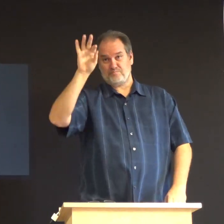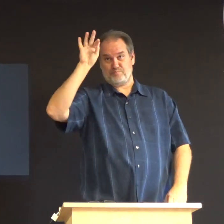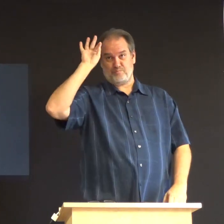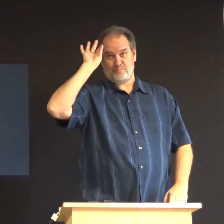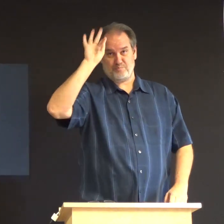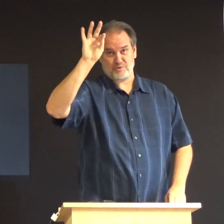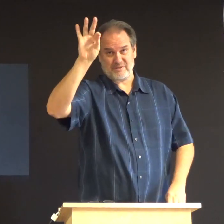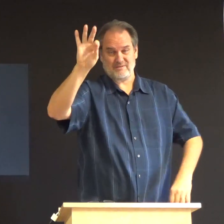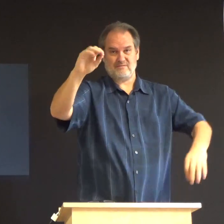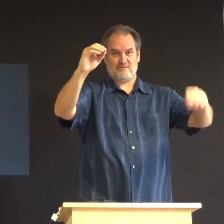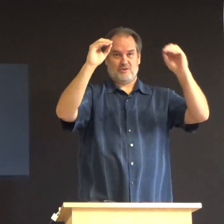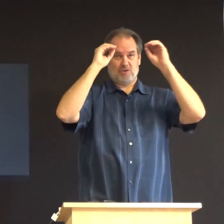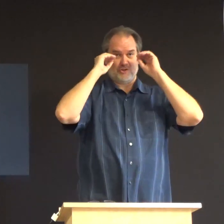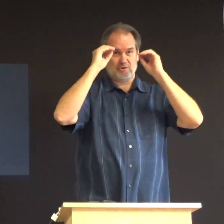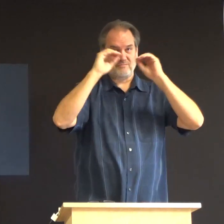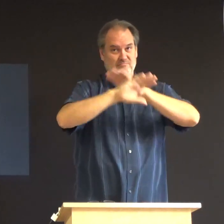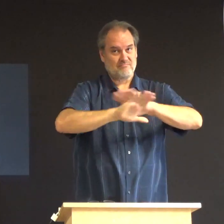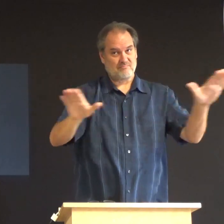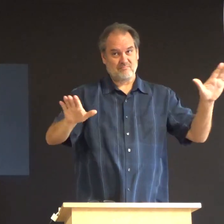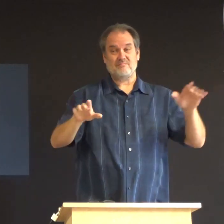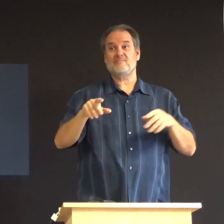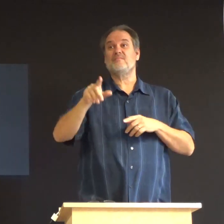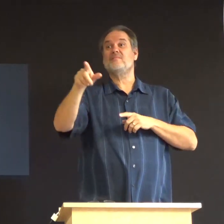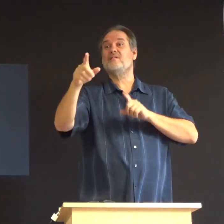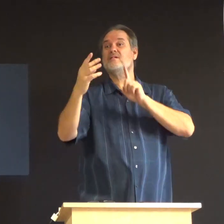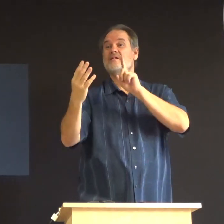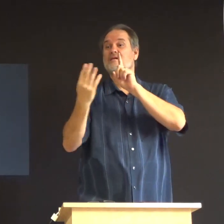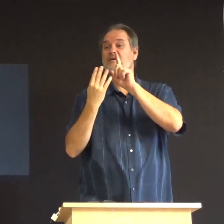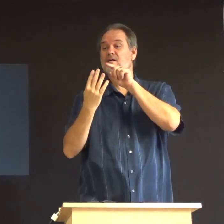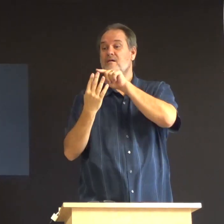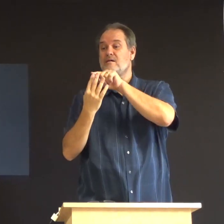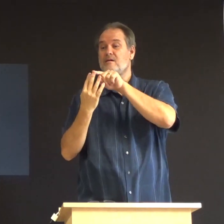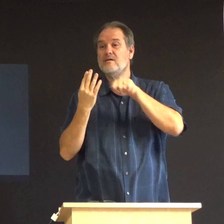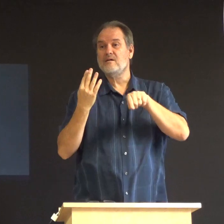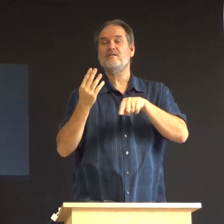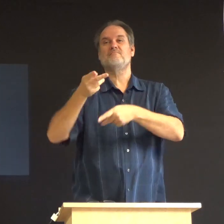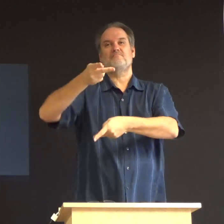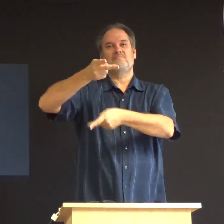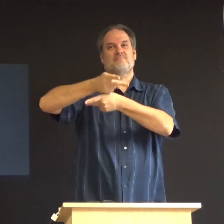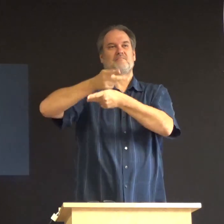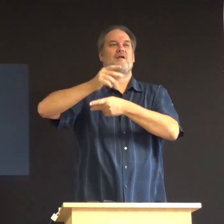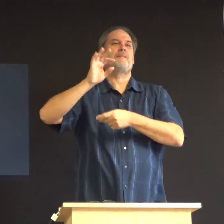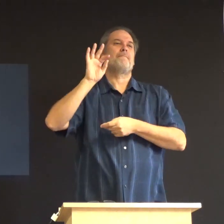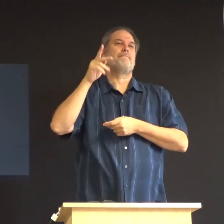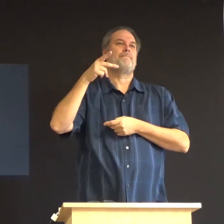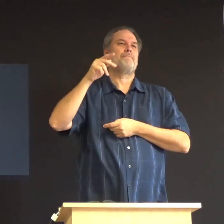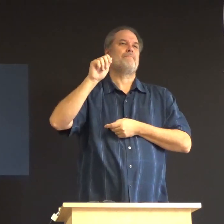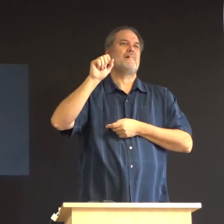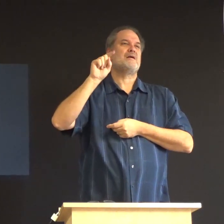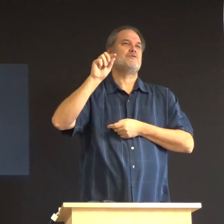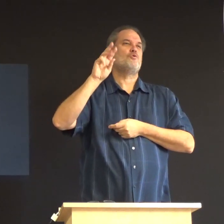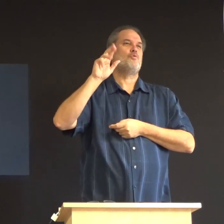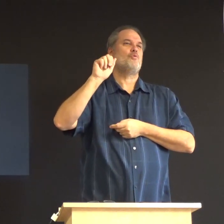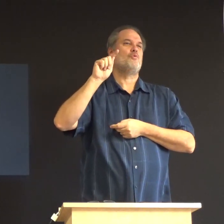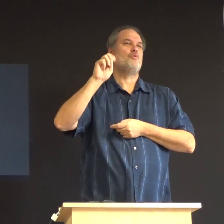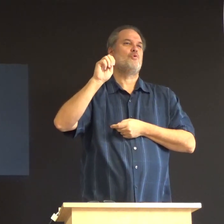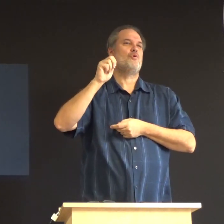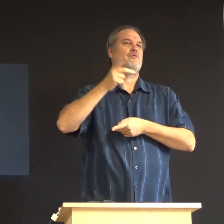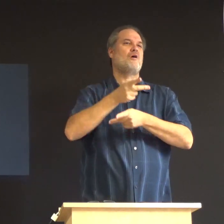They not only preach, teach, that's it. Now, for other people need to